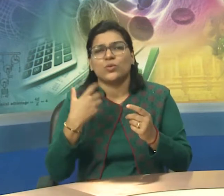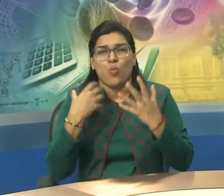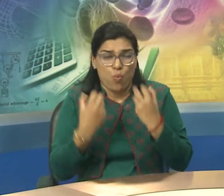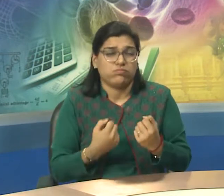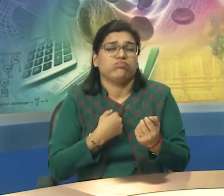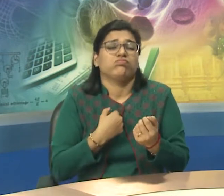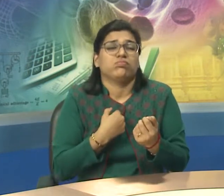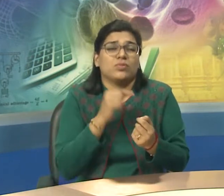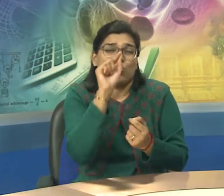their work